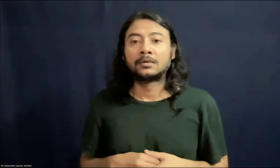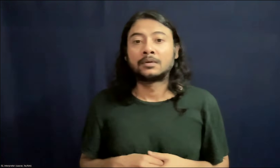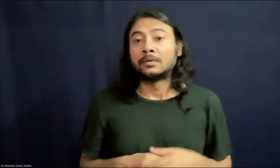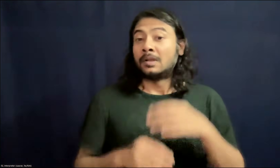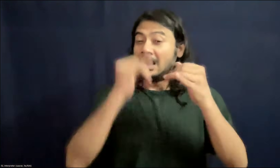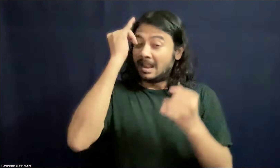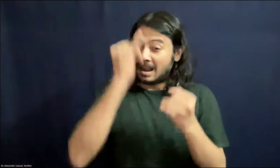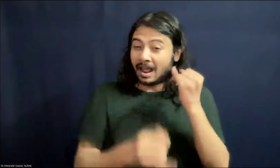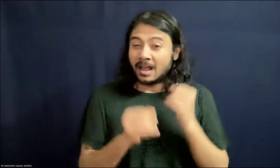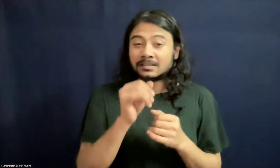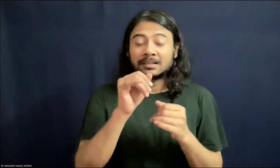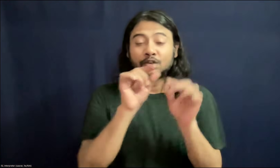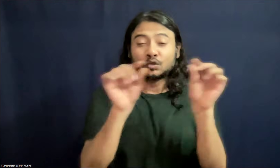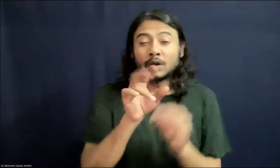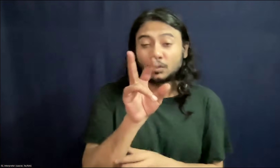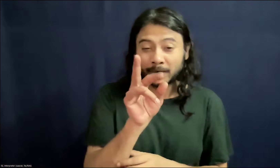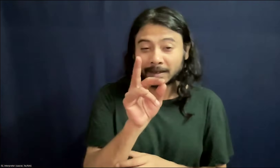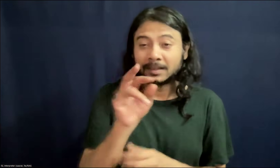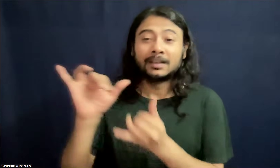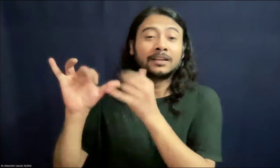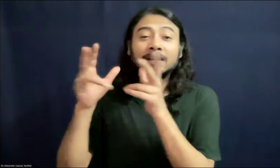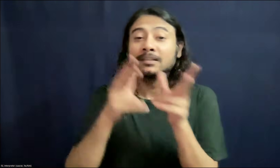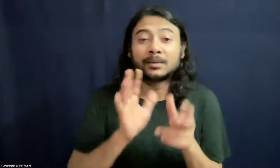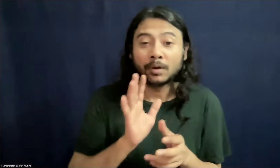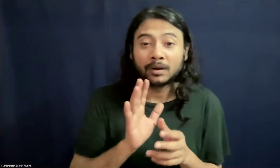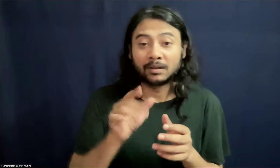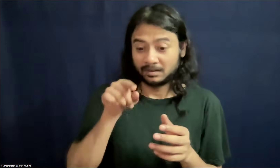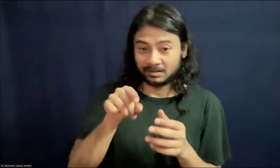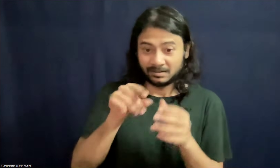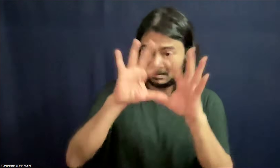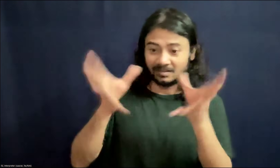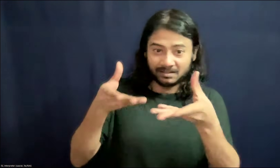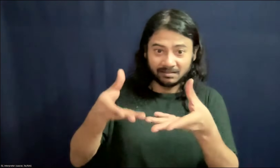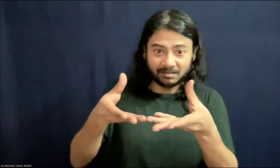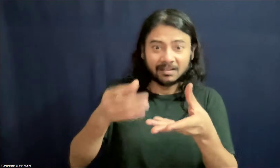who are sinless. So try to avoid sinful life.